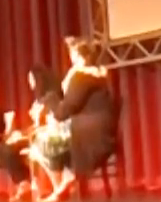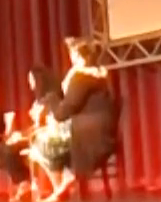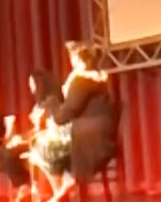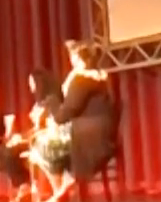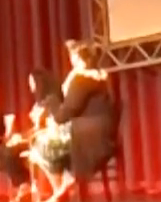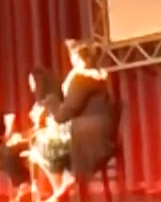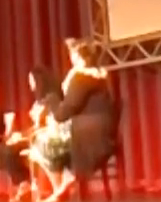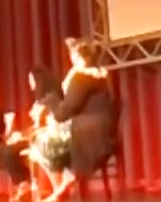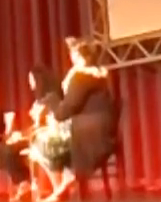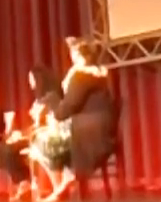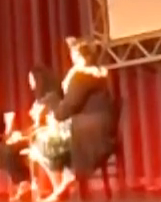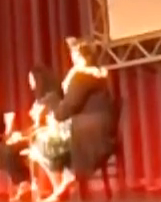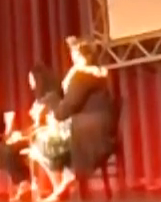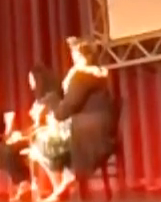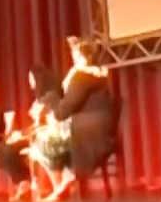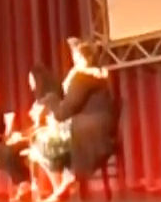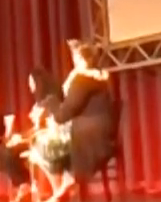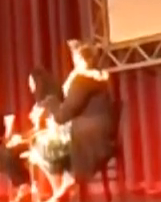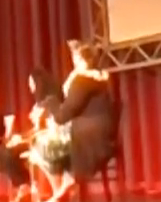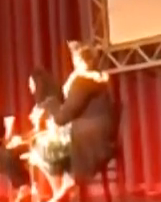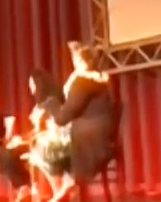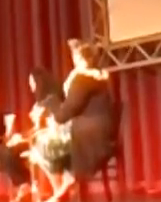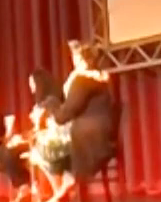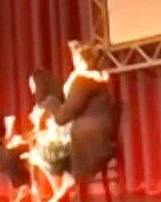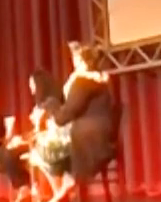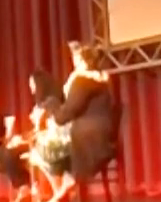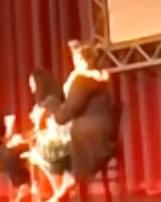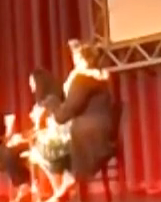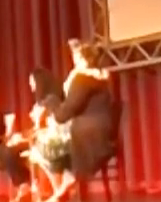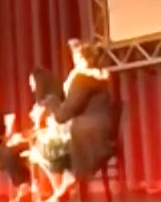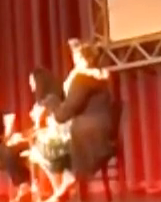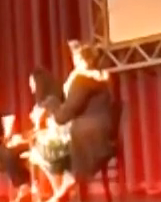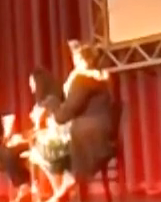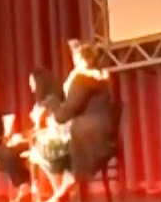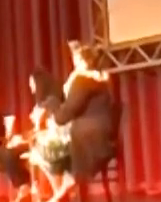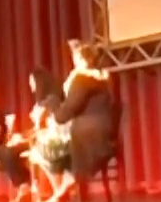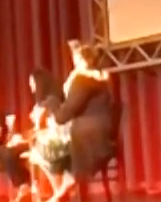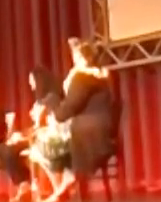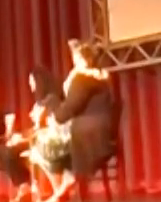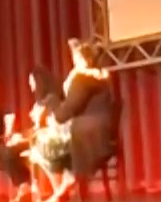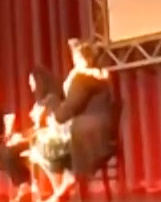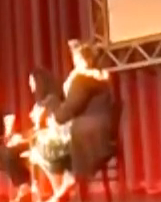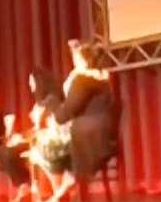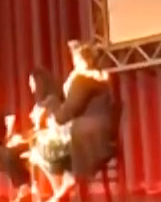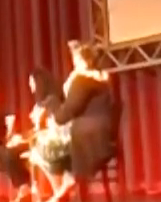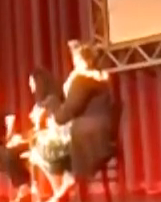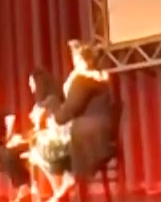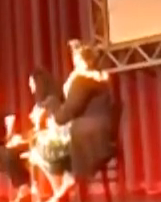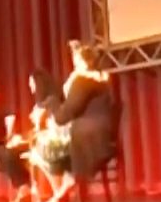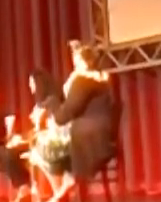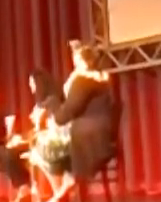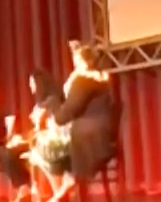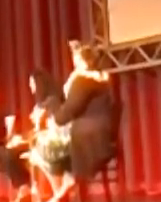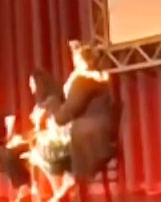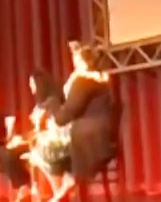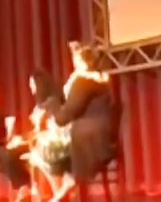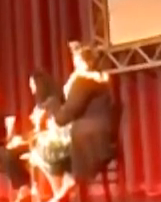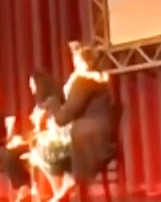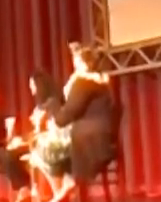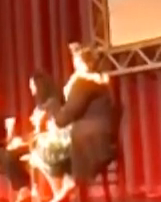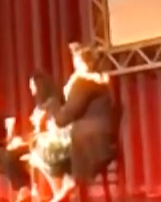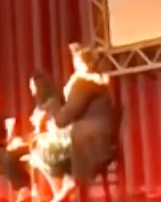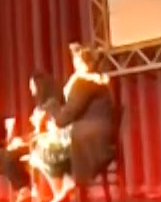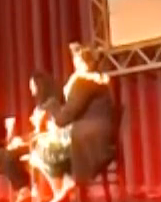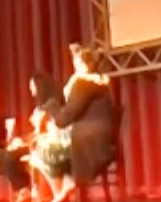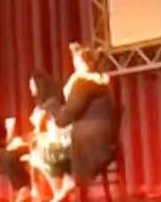key things that it's one of the amazingness of our communities is not giving the